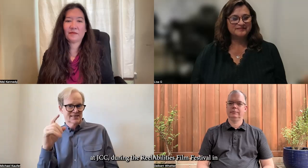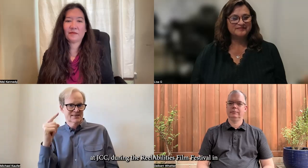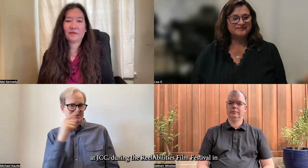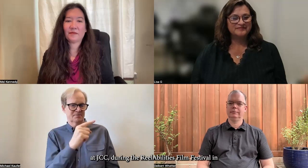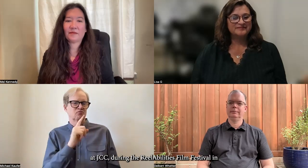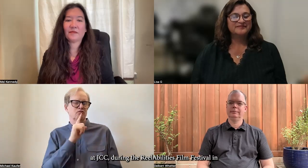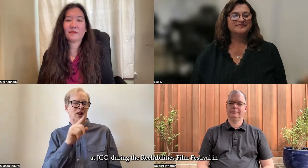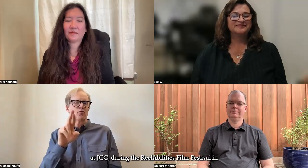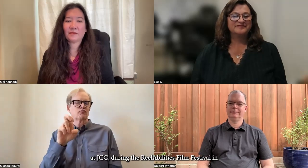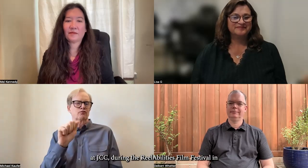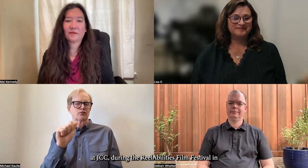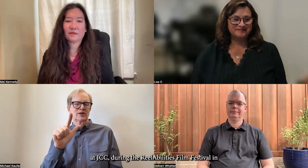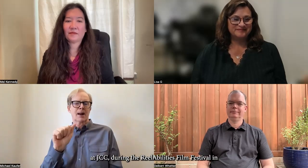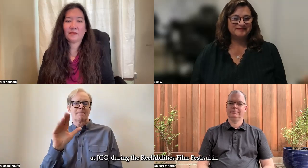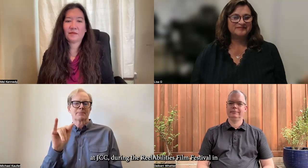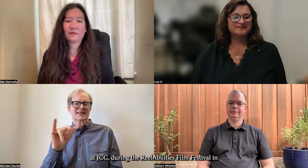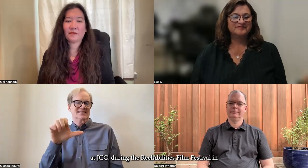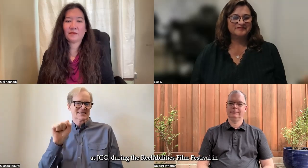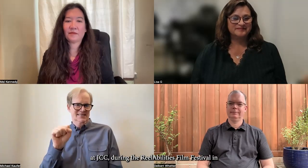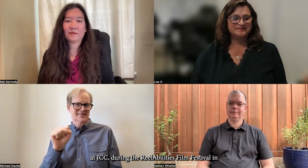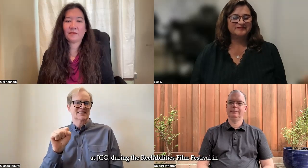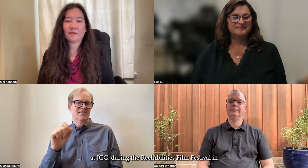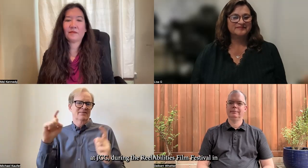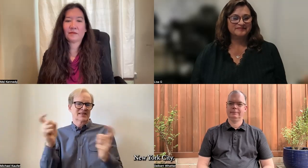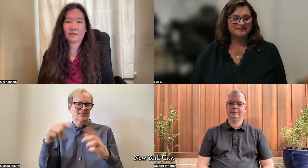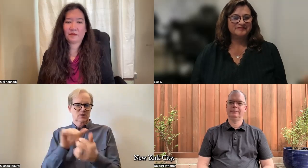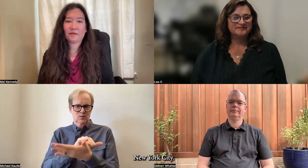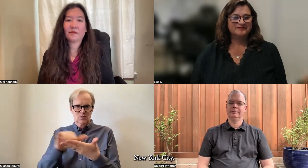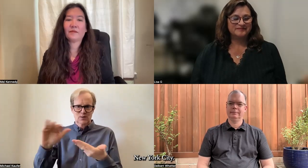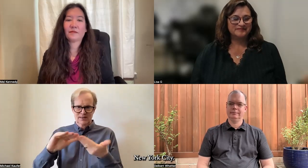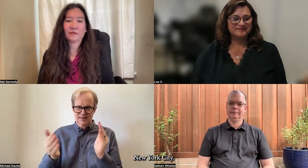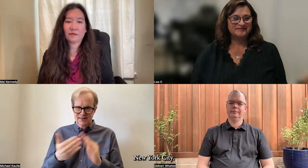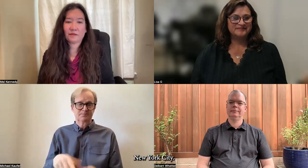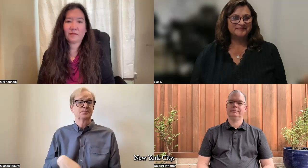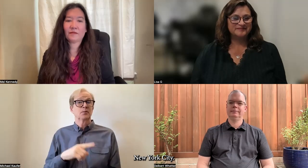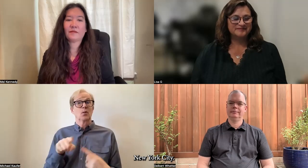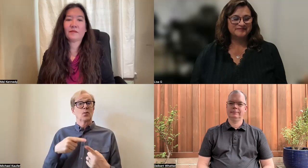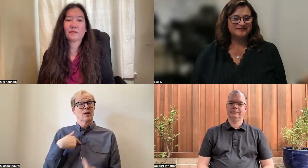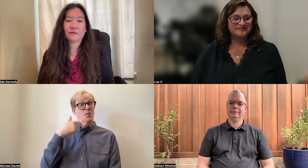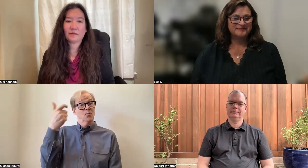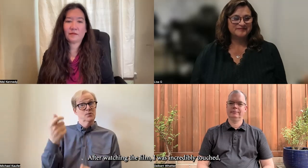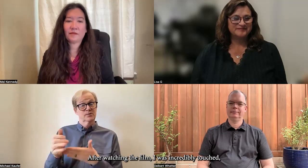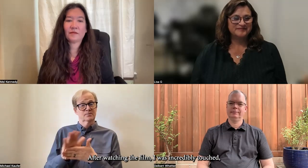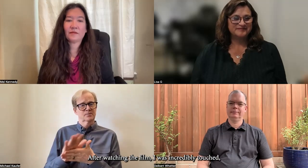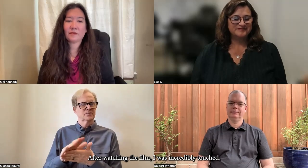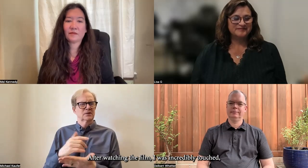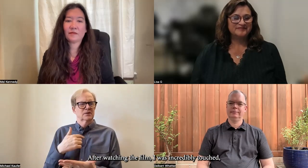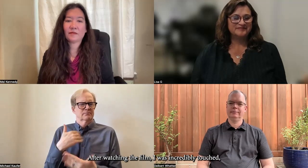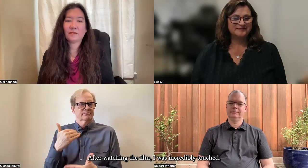JCC during the Real Abilities Film Festival in New York City. After watching the